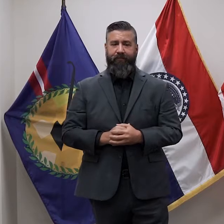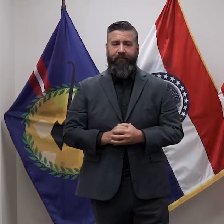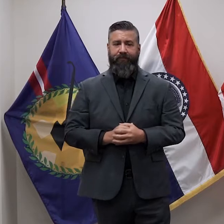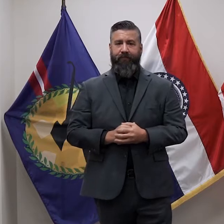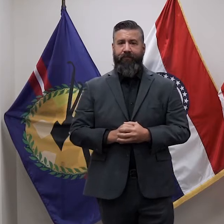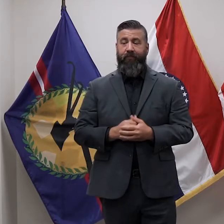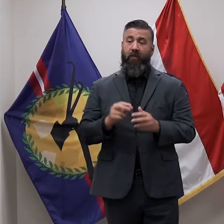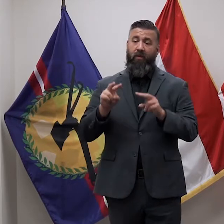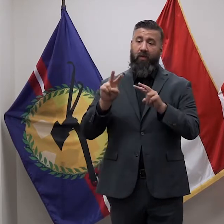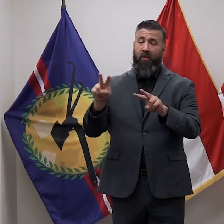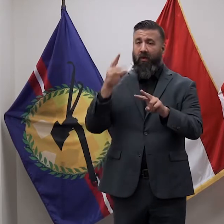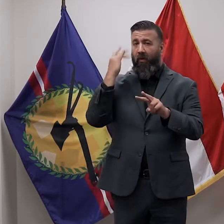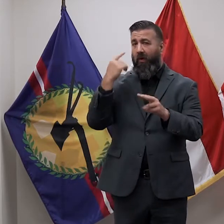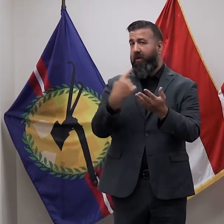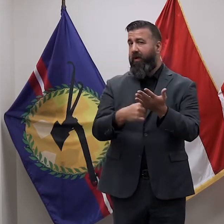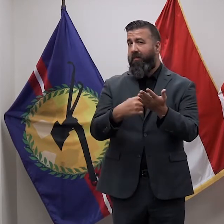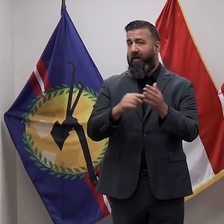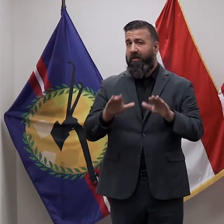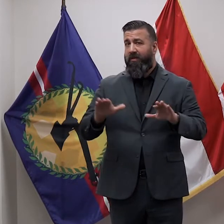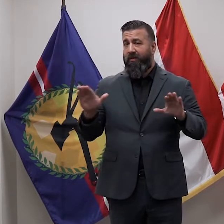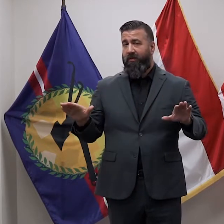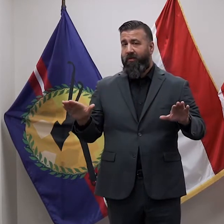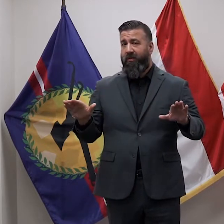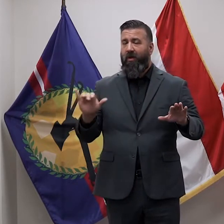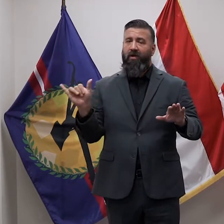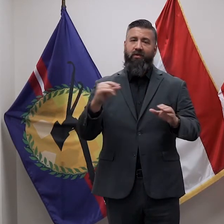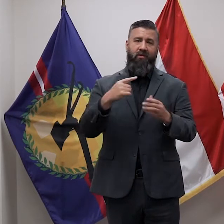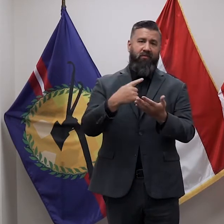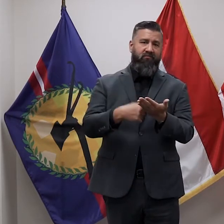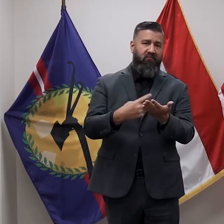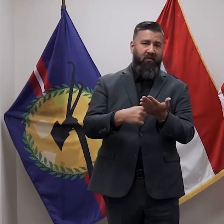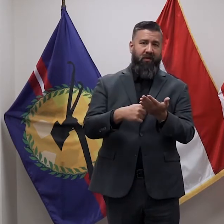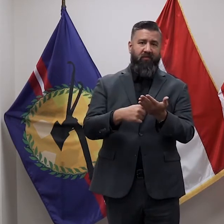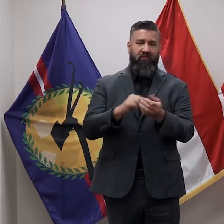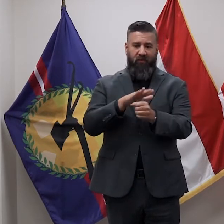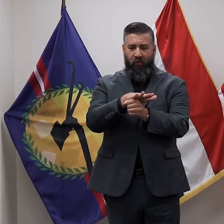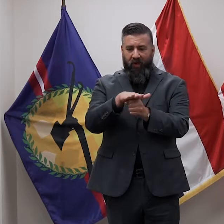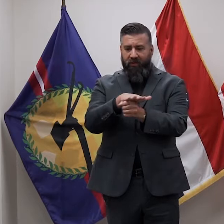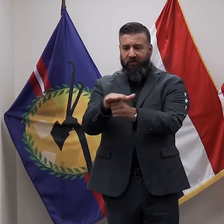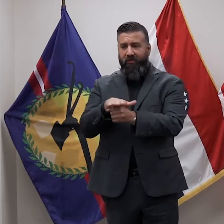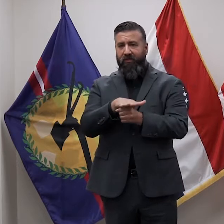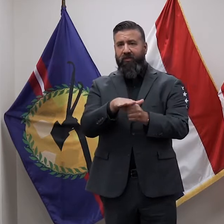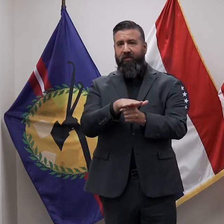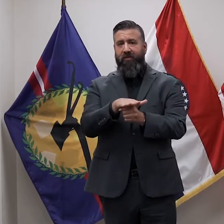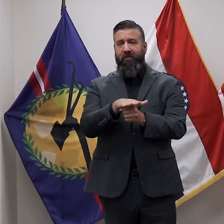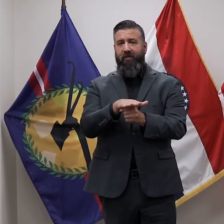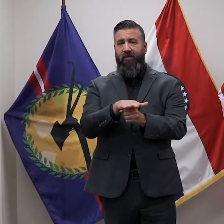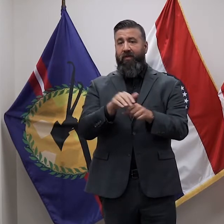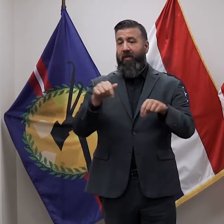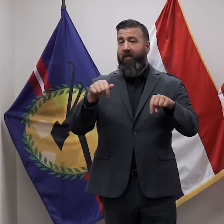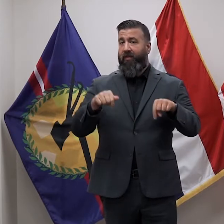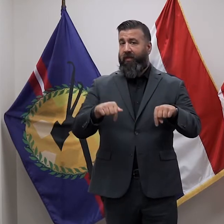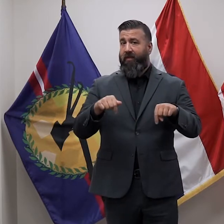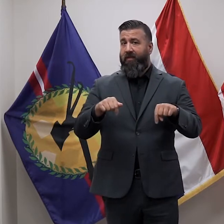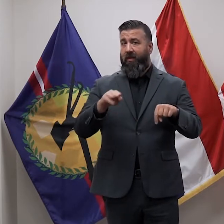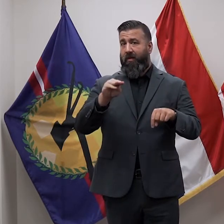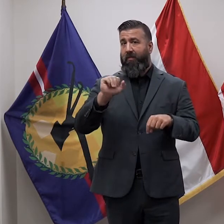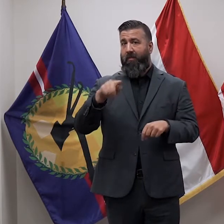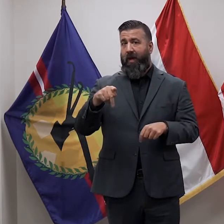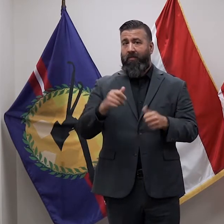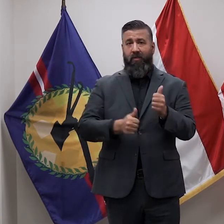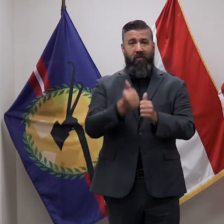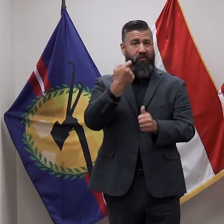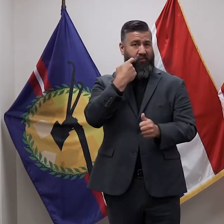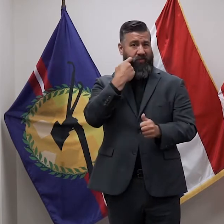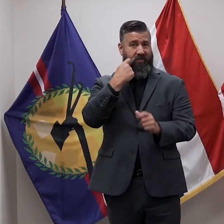as we look at why we're talking about children in this, and we've also been talking about geography. And so this is a map of the most